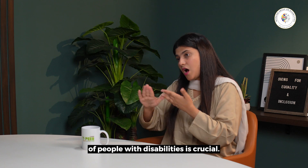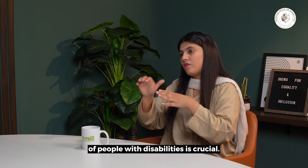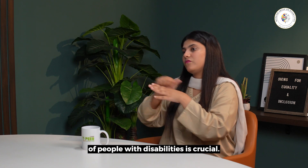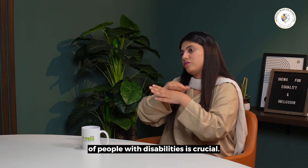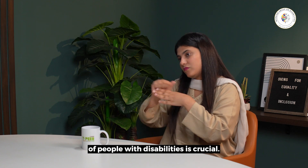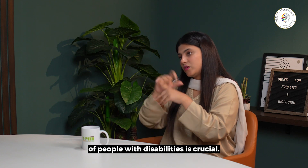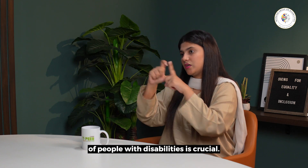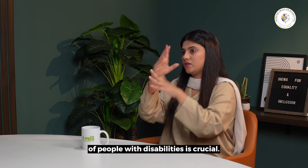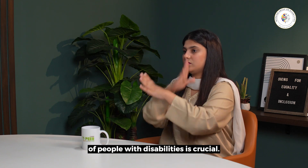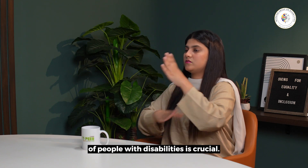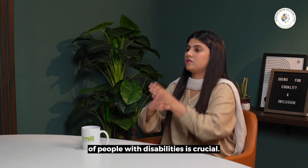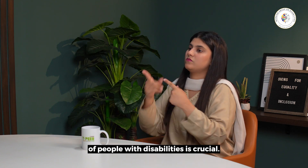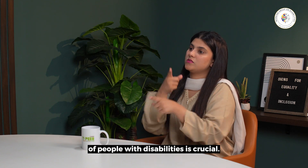people with disabilities is crucial.